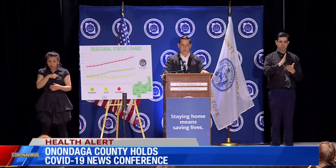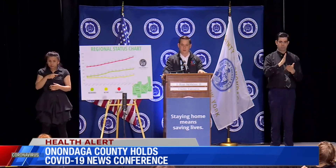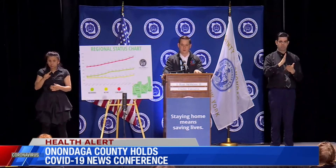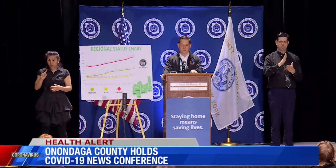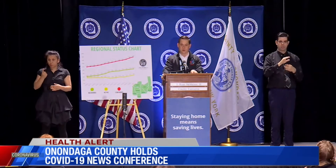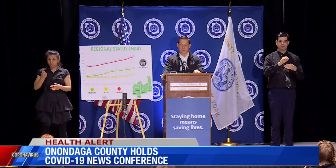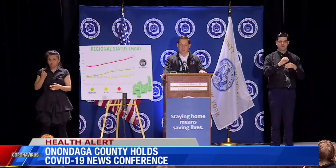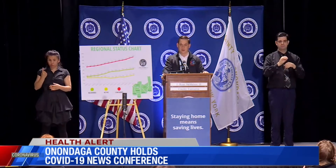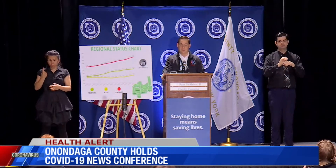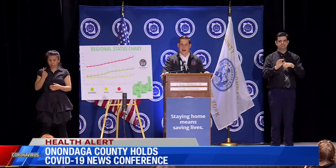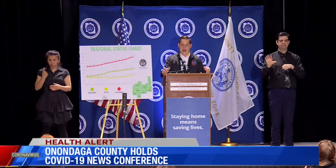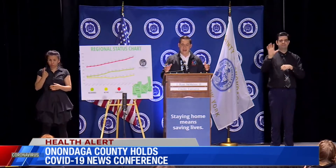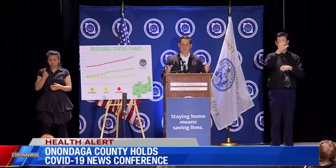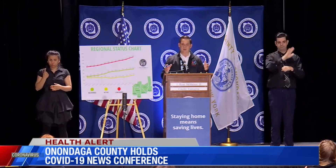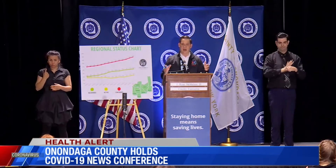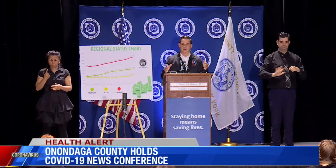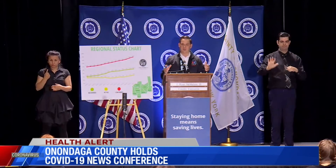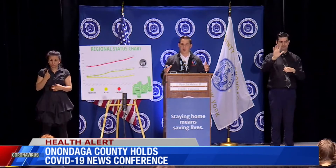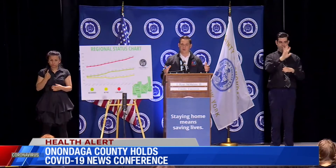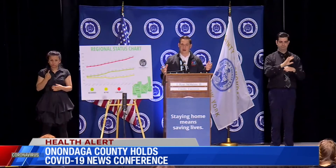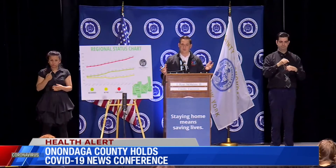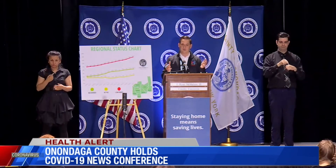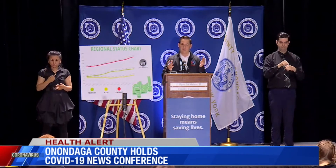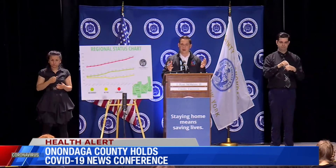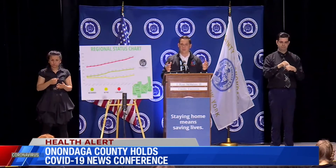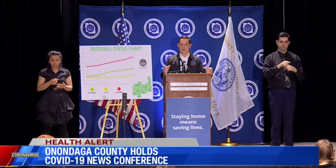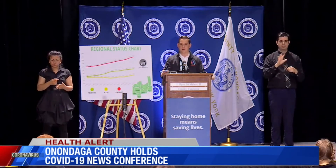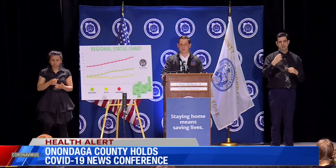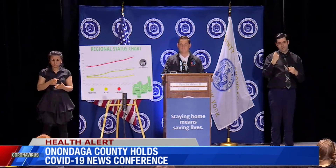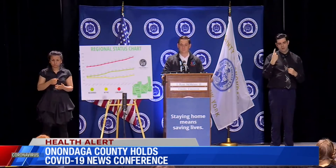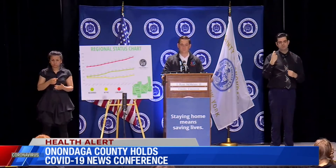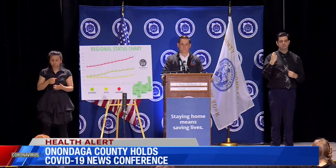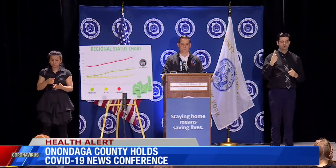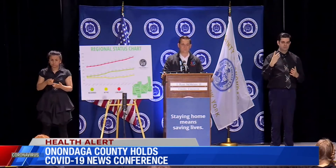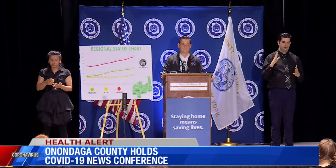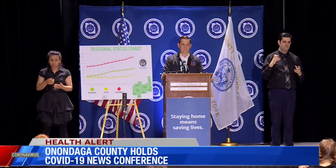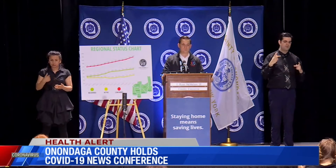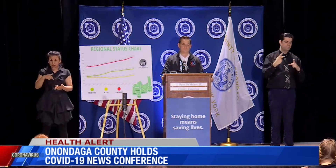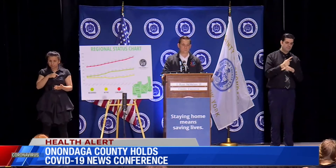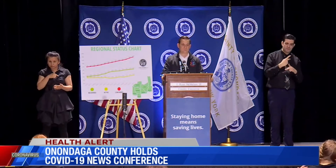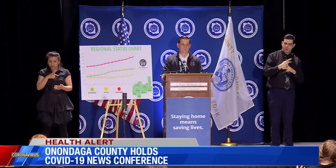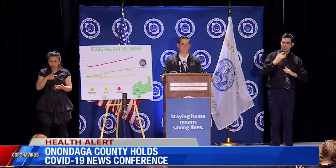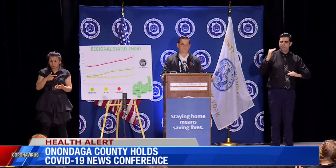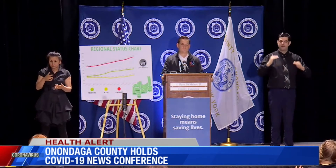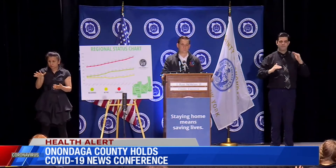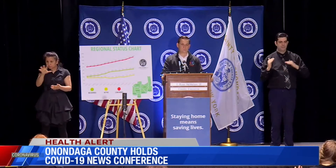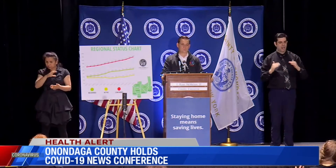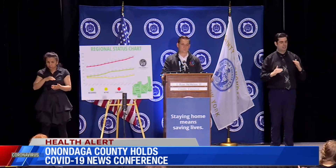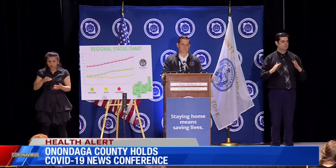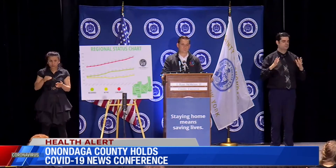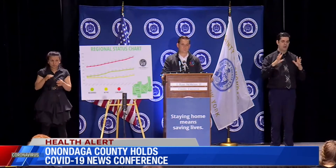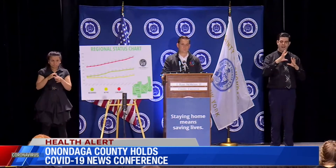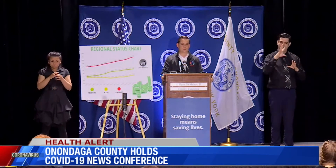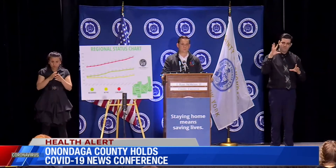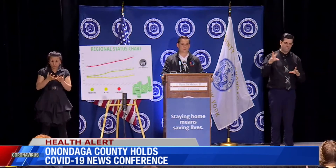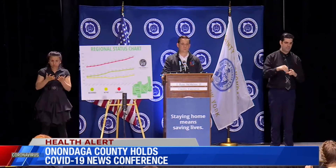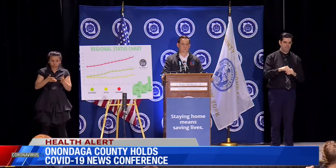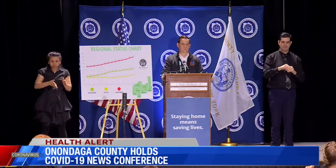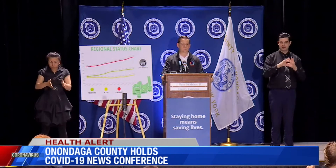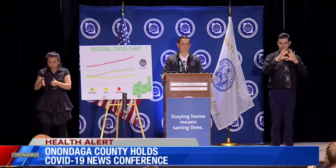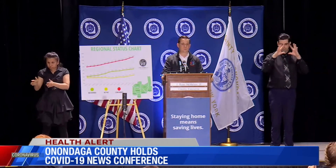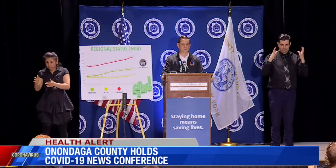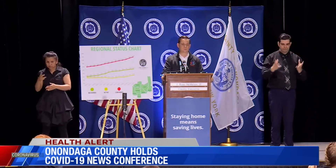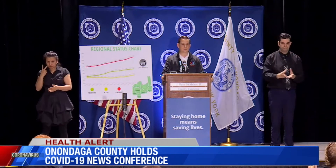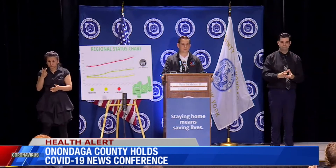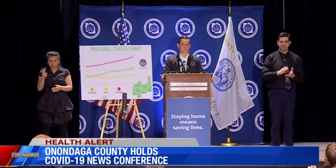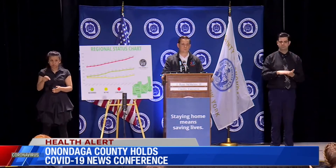get everybody's frustration. I have to govern. I have to find that balance. You mentioned construction and manufacturing